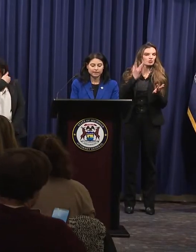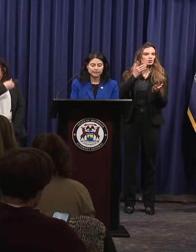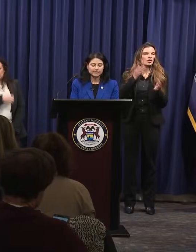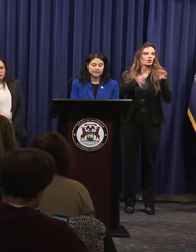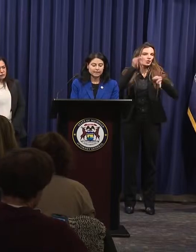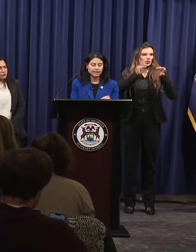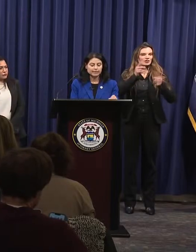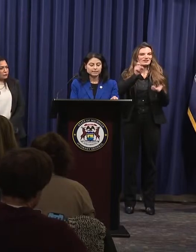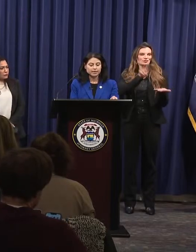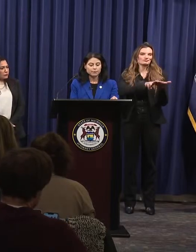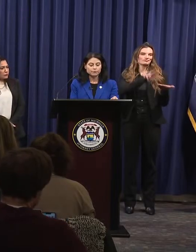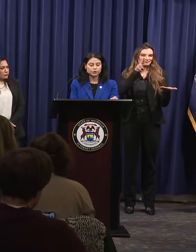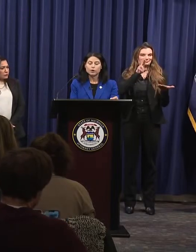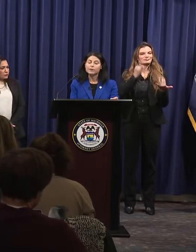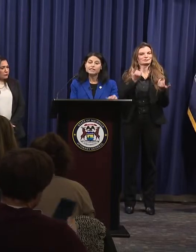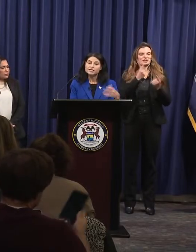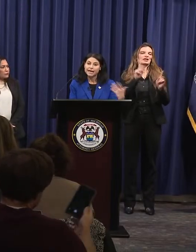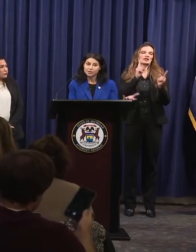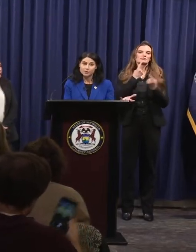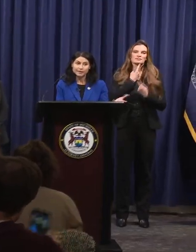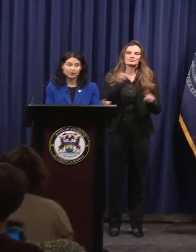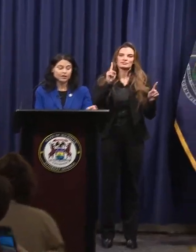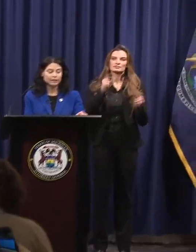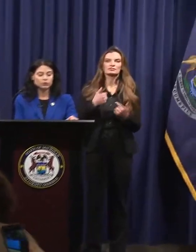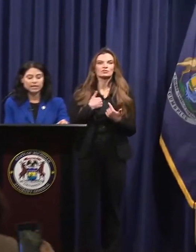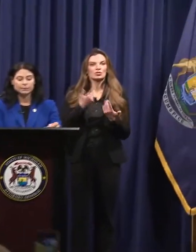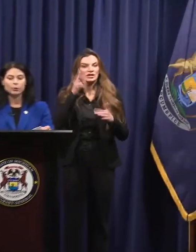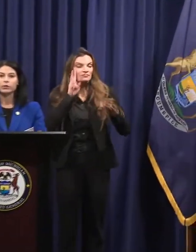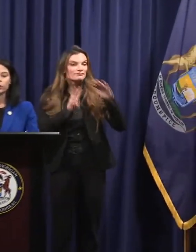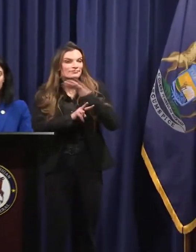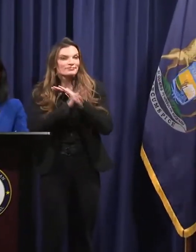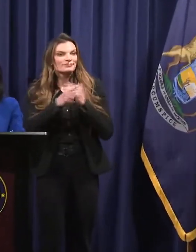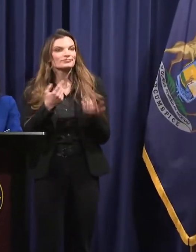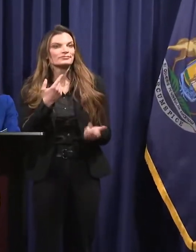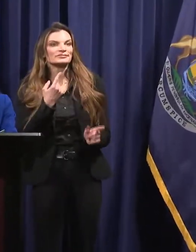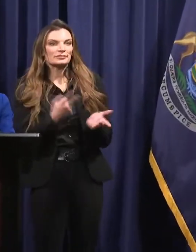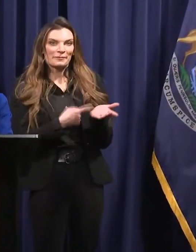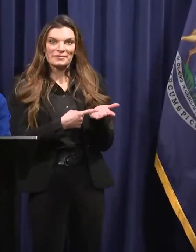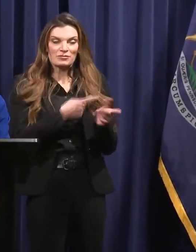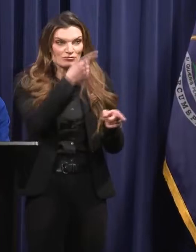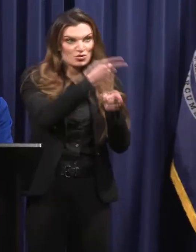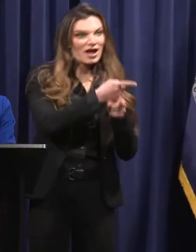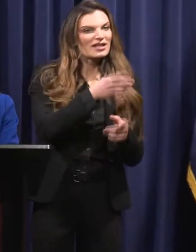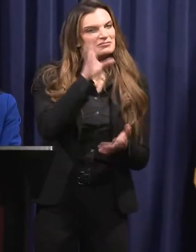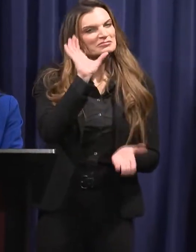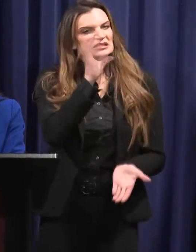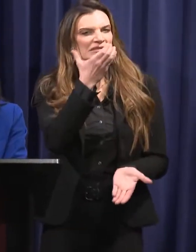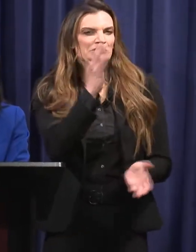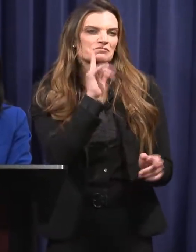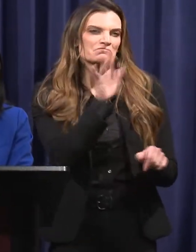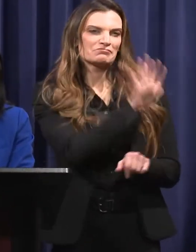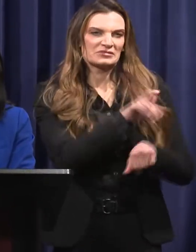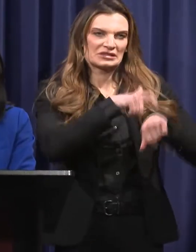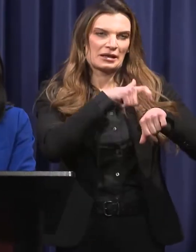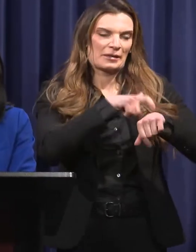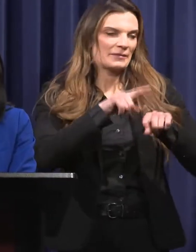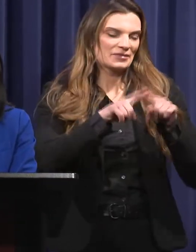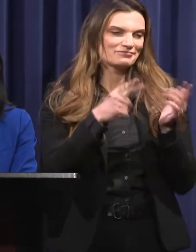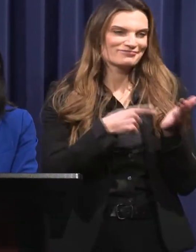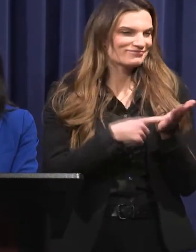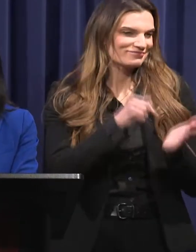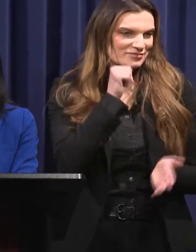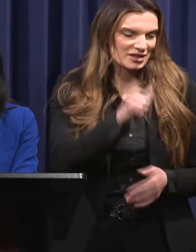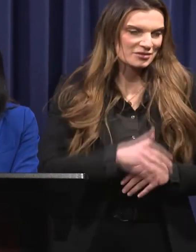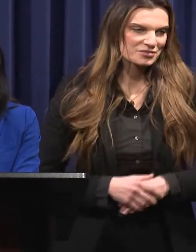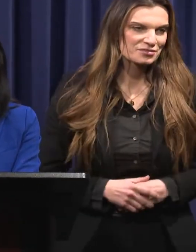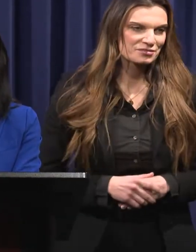off on it. And we do our best to estimate how long that will take, but we don't always know. So, again, my apologies for the delay. We are